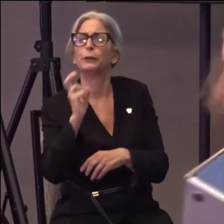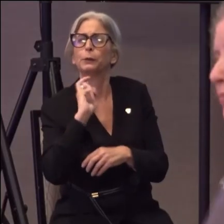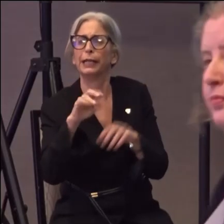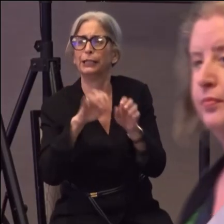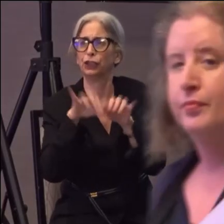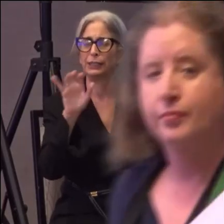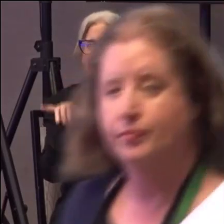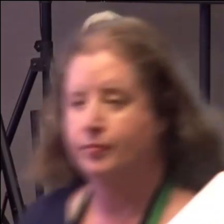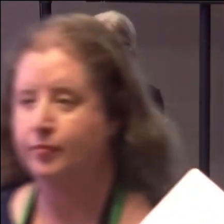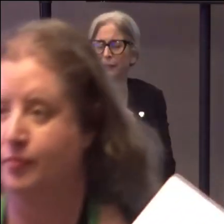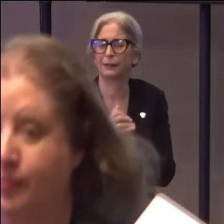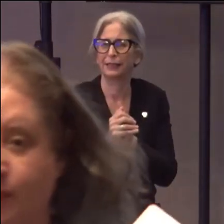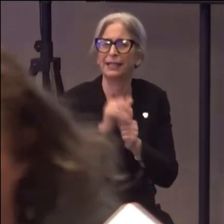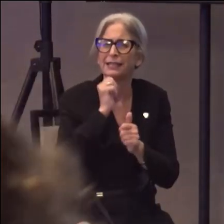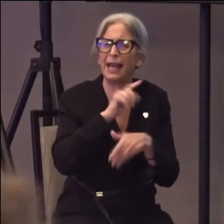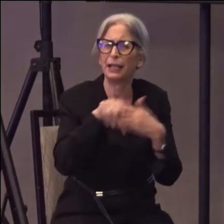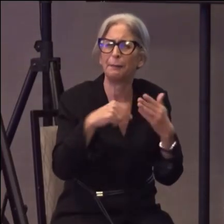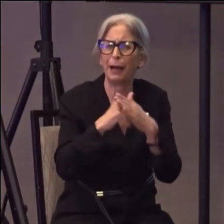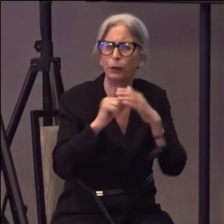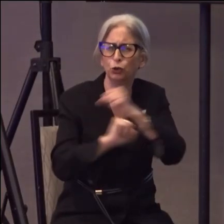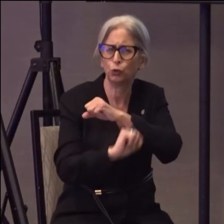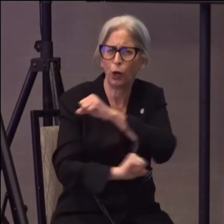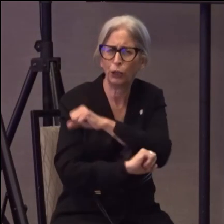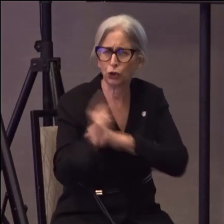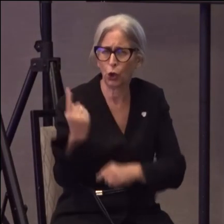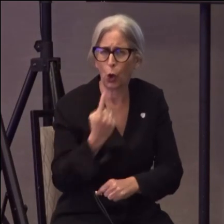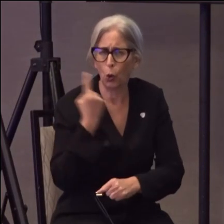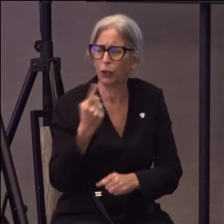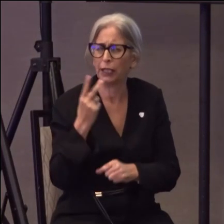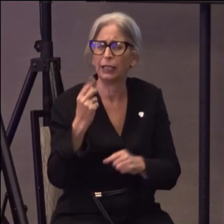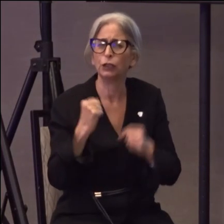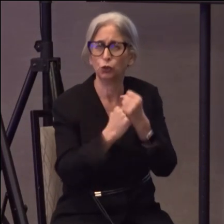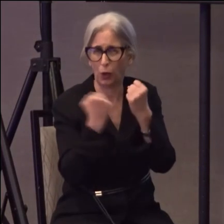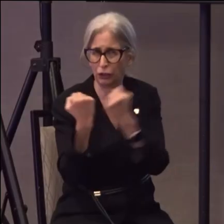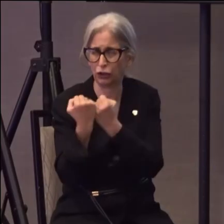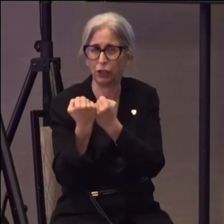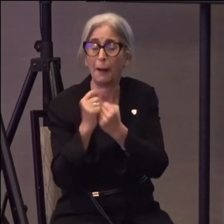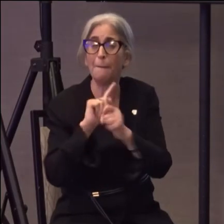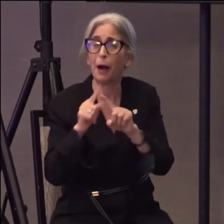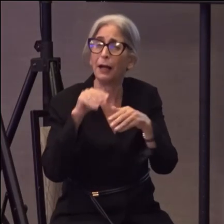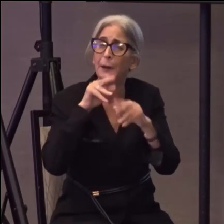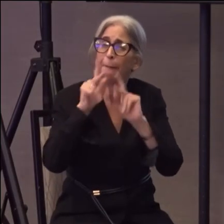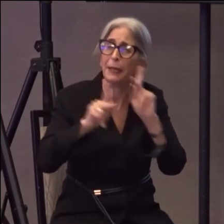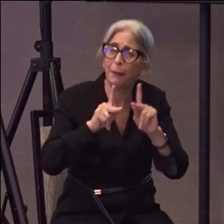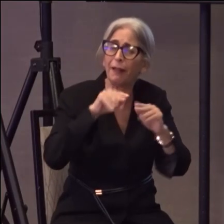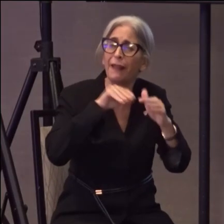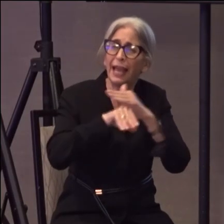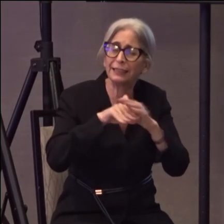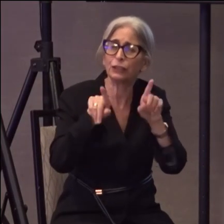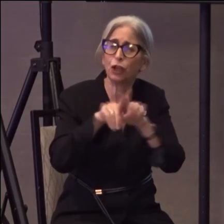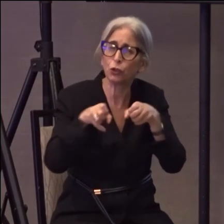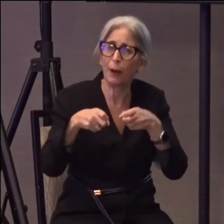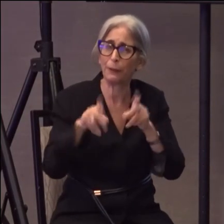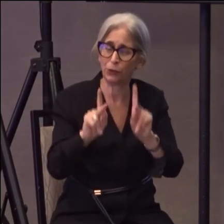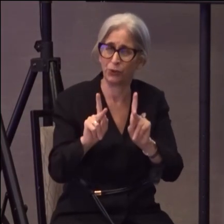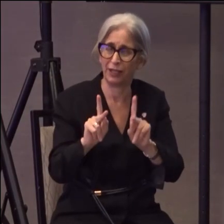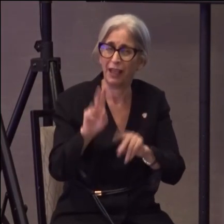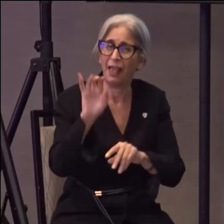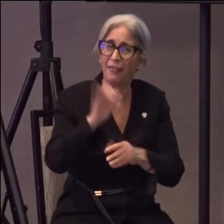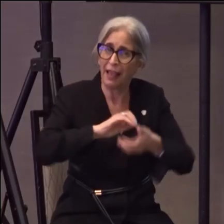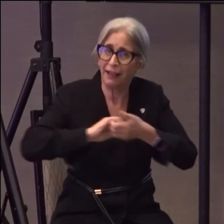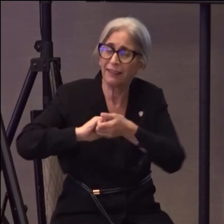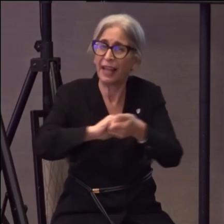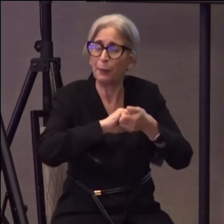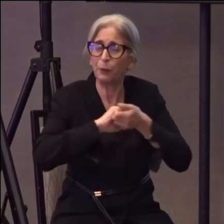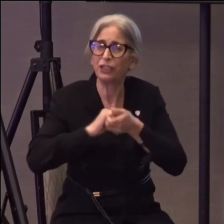how it's not really just about infrastructure, but about people, access, and opportunity. And that